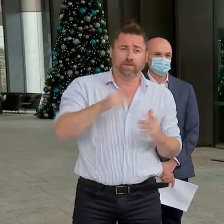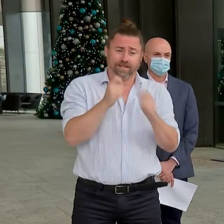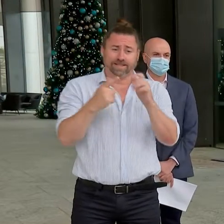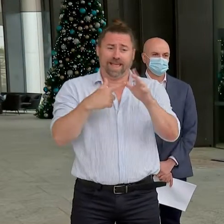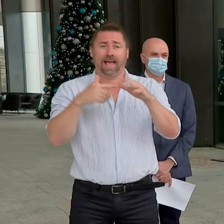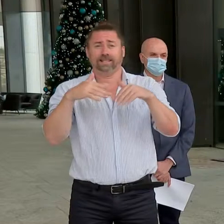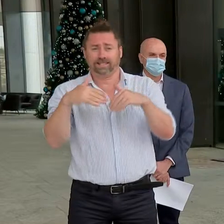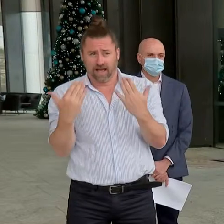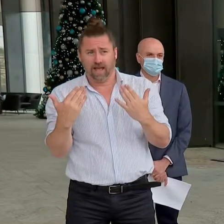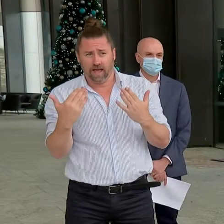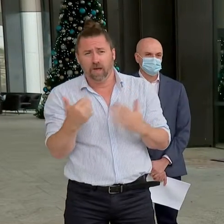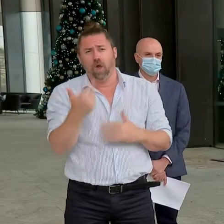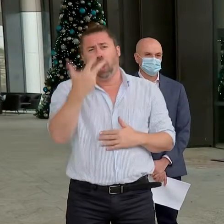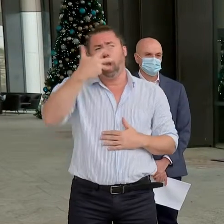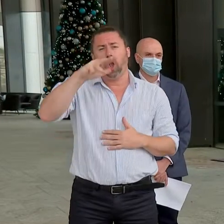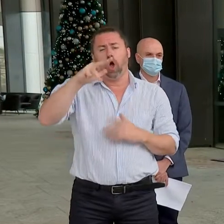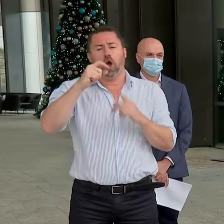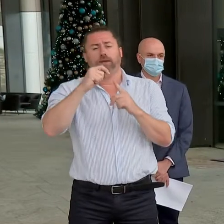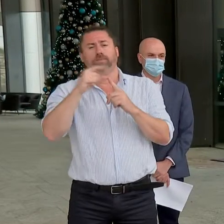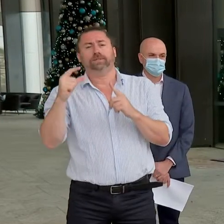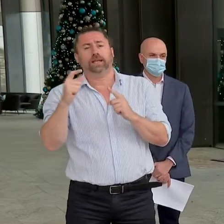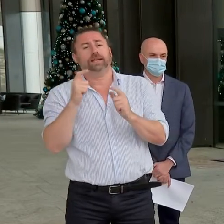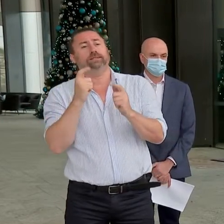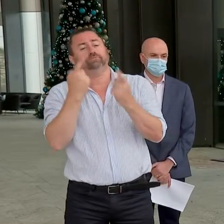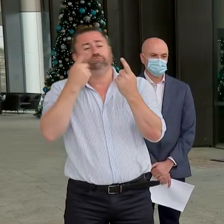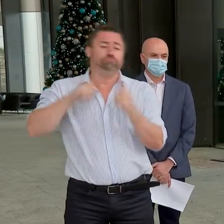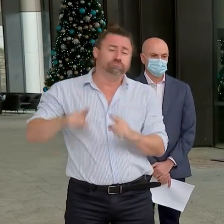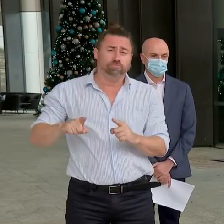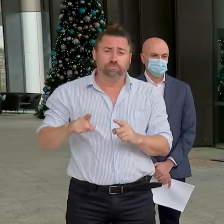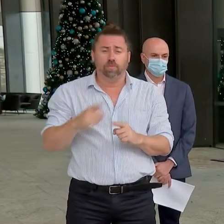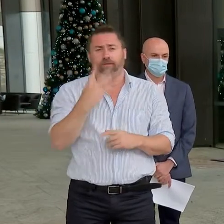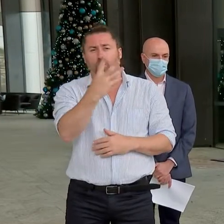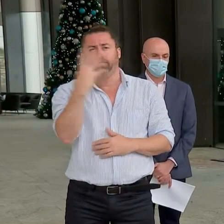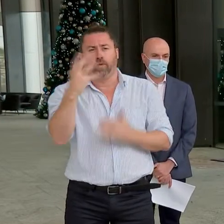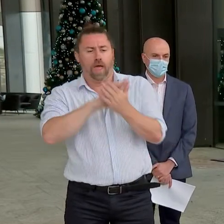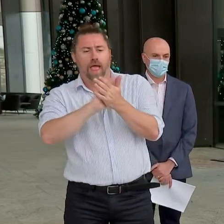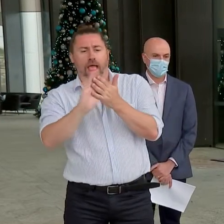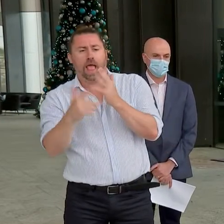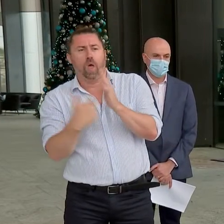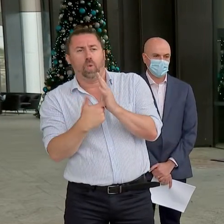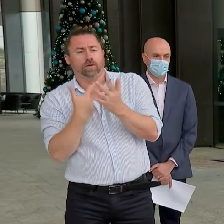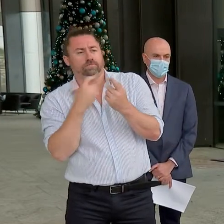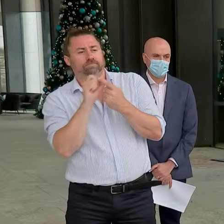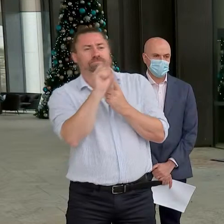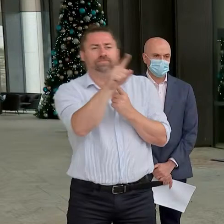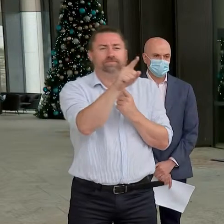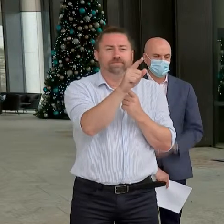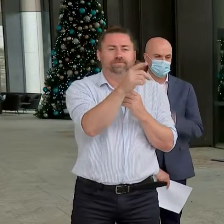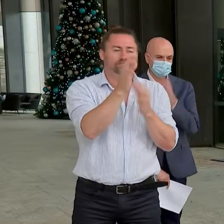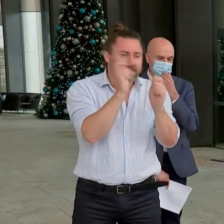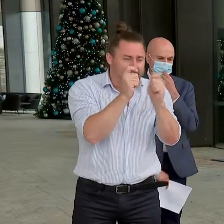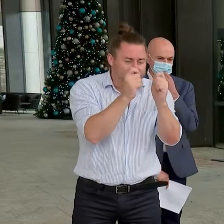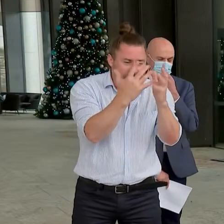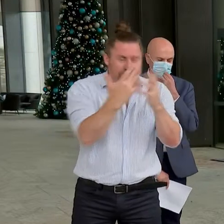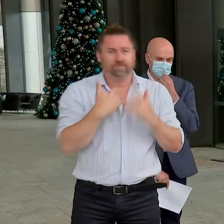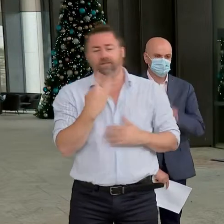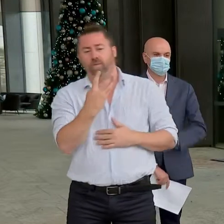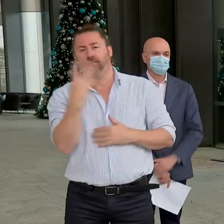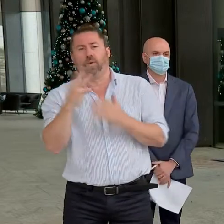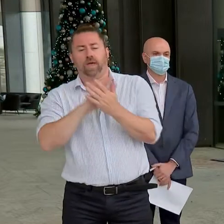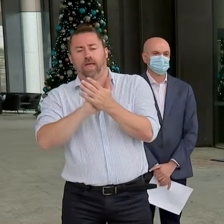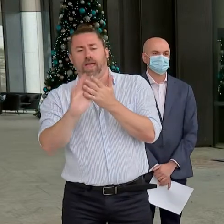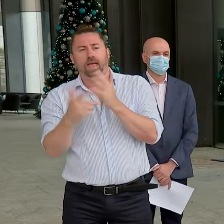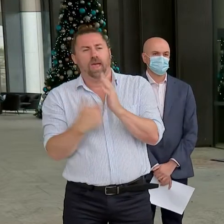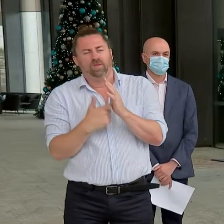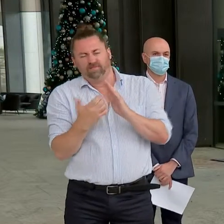returned within 44 hours. That does require people to be a little bit patient waiting for these test results. We always knew that it would take a